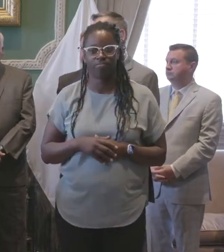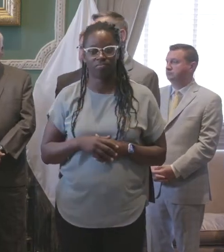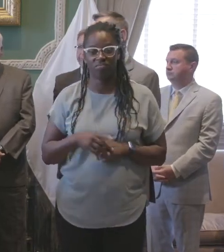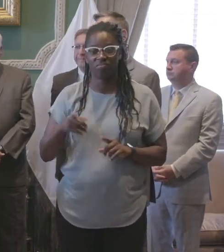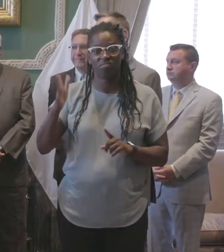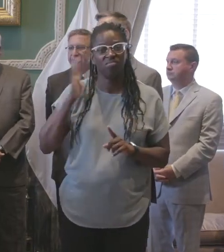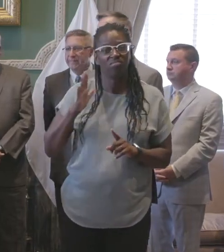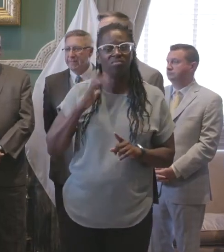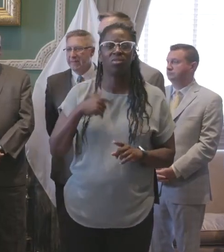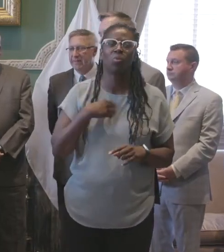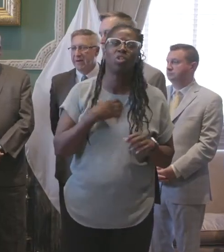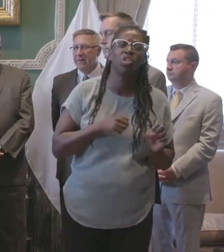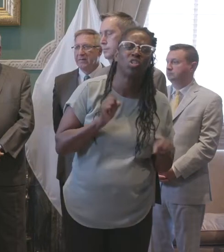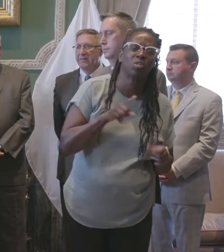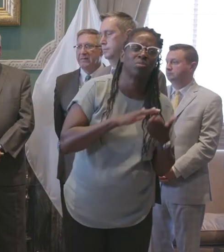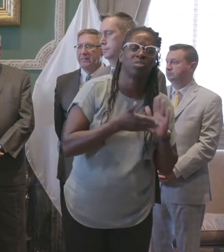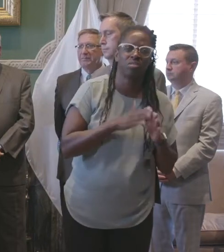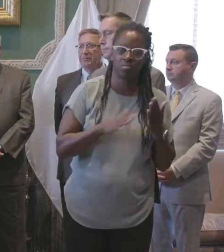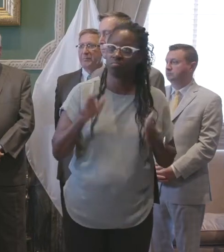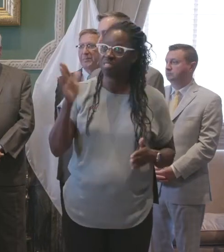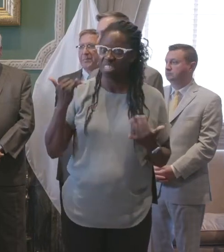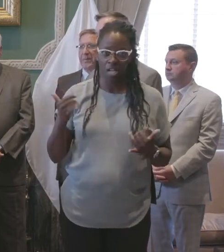is very powerful.